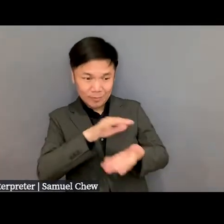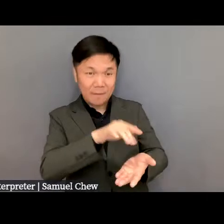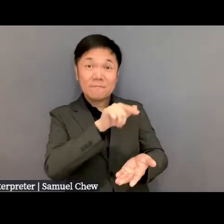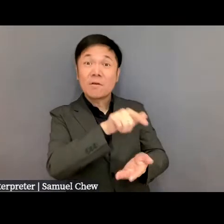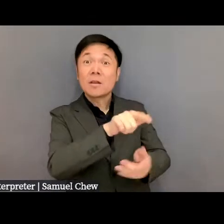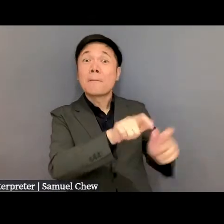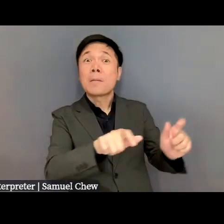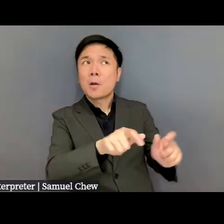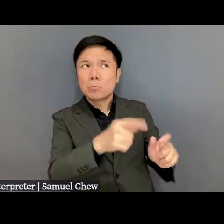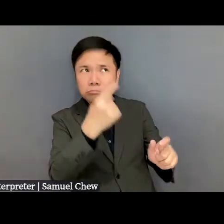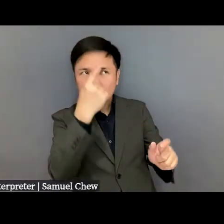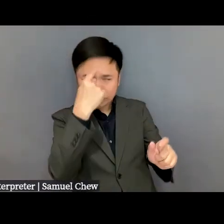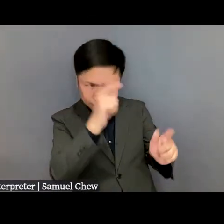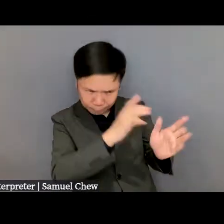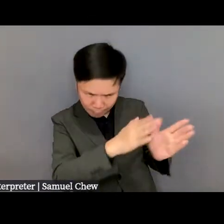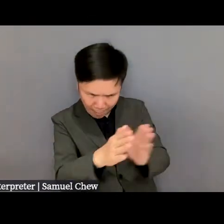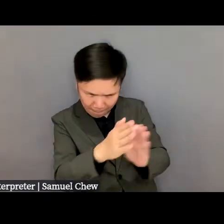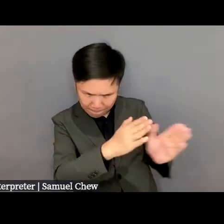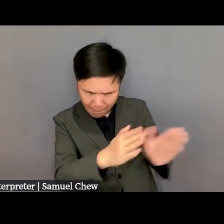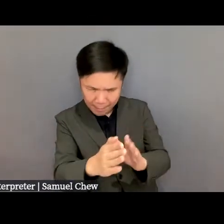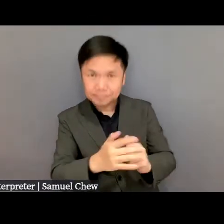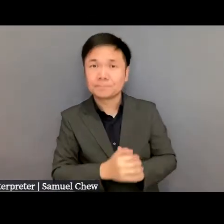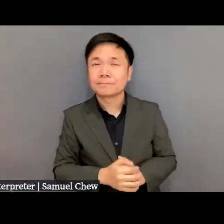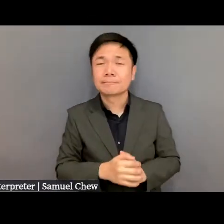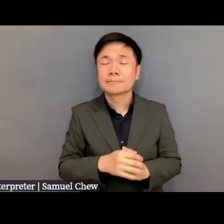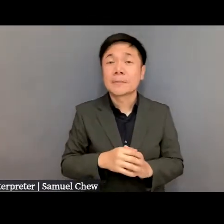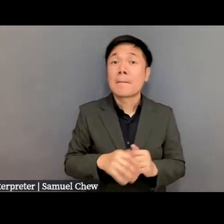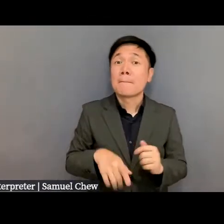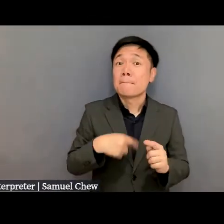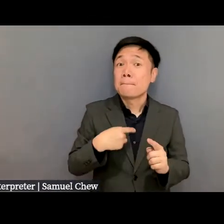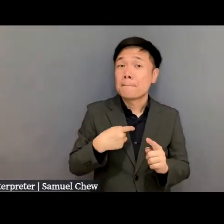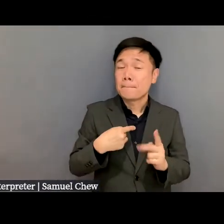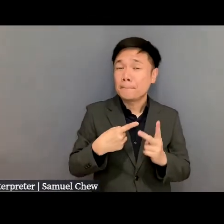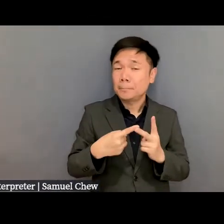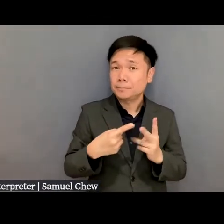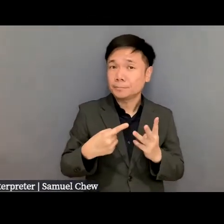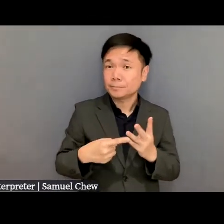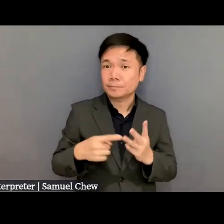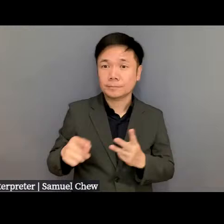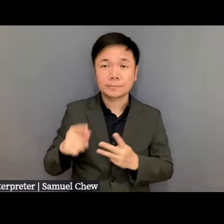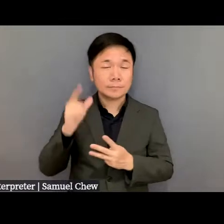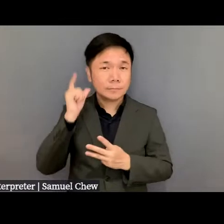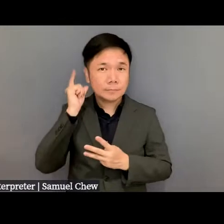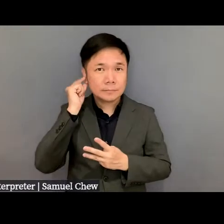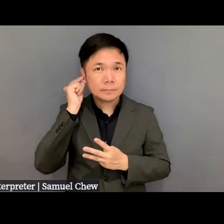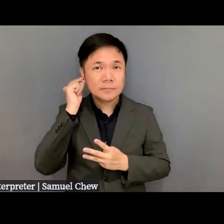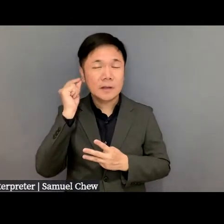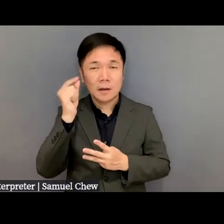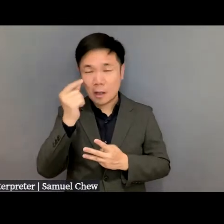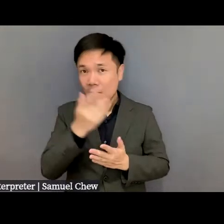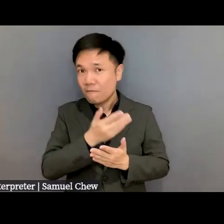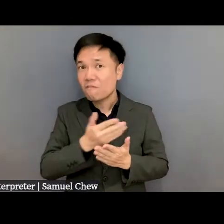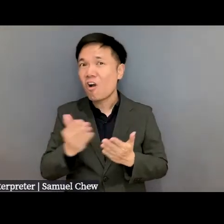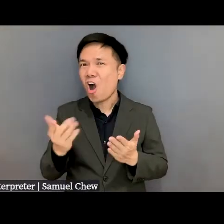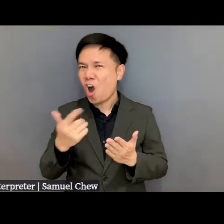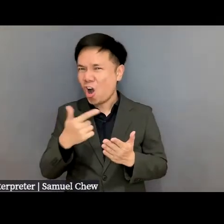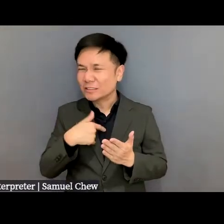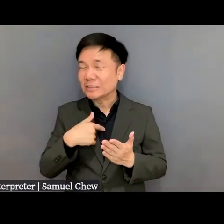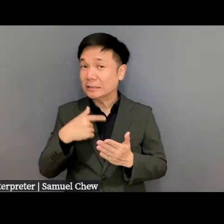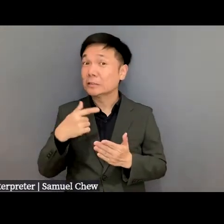And also on how women are contributing to all of the areas within